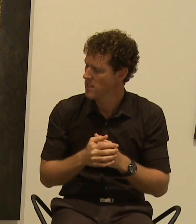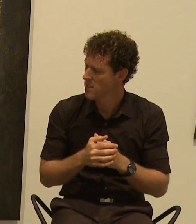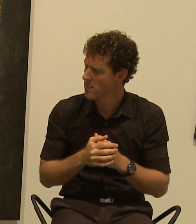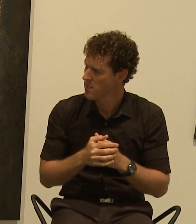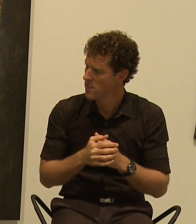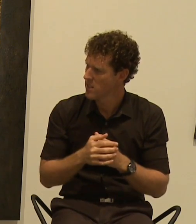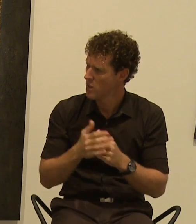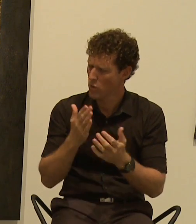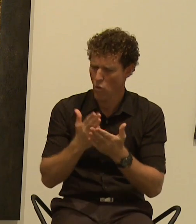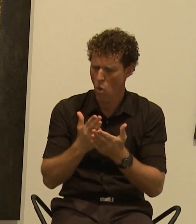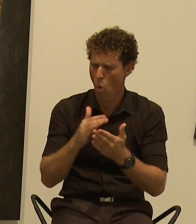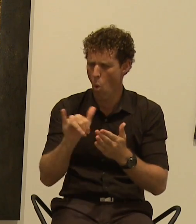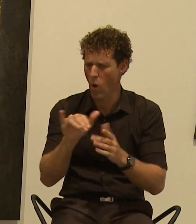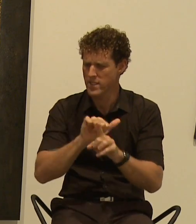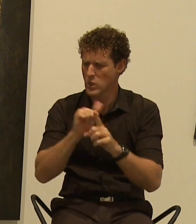a situation,